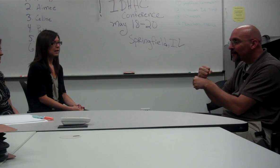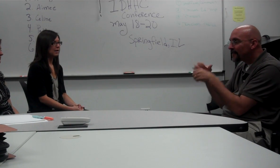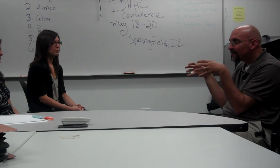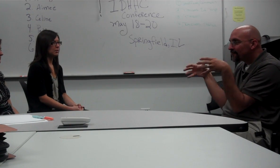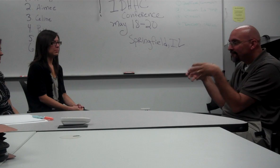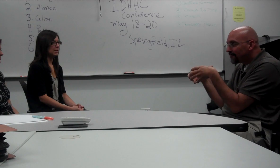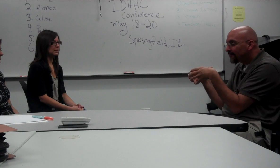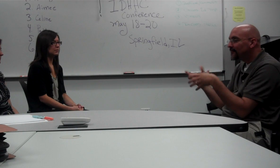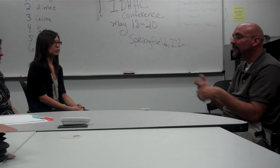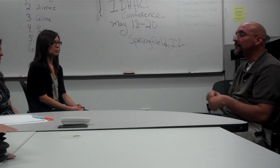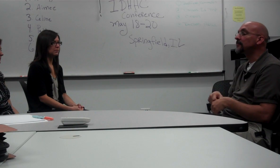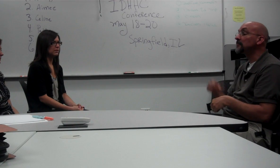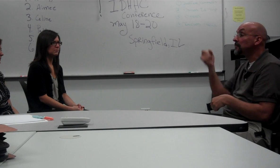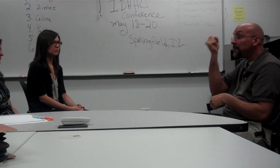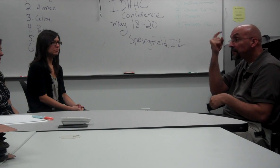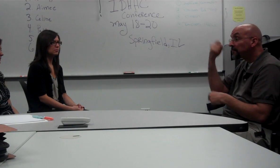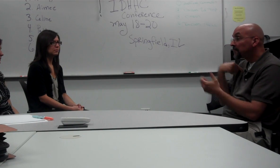I haven't been back there in 25 years.